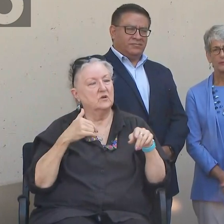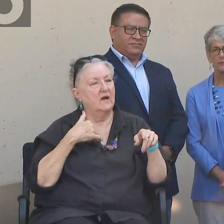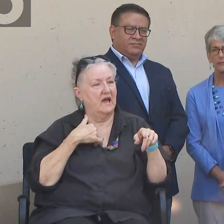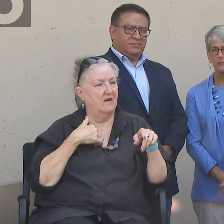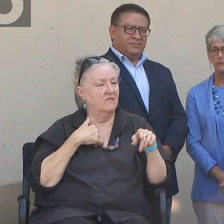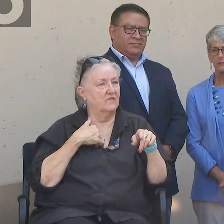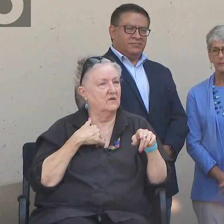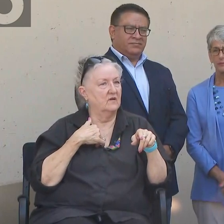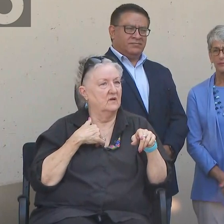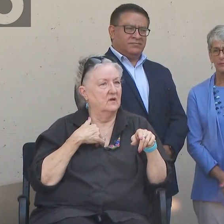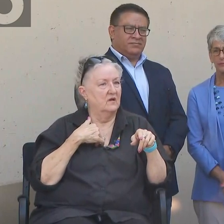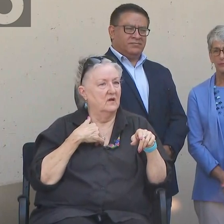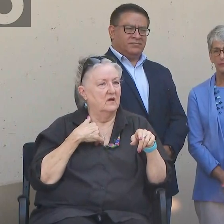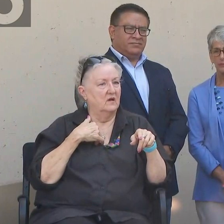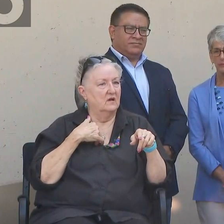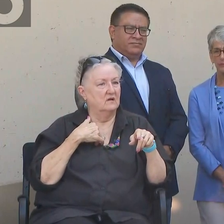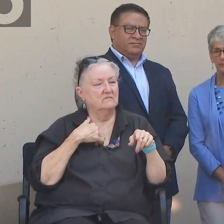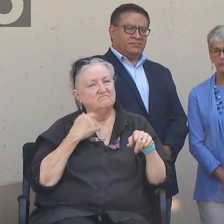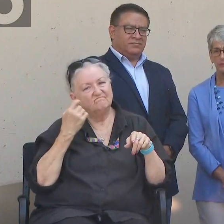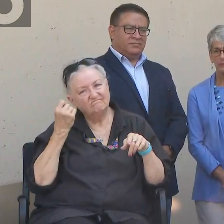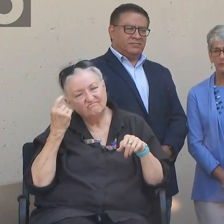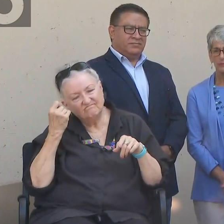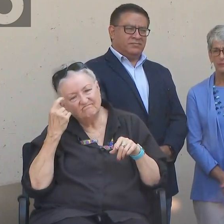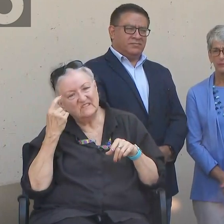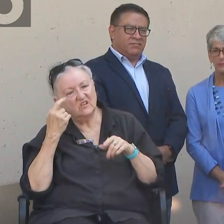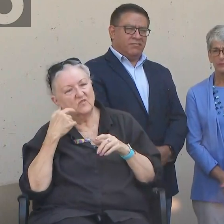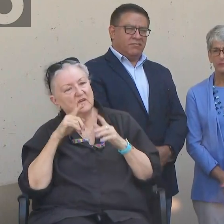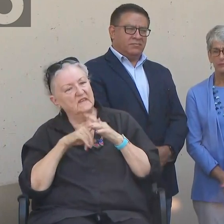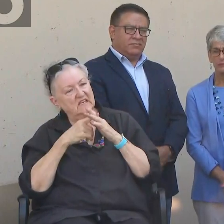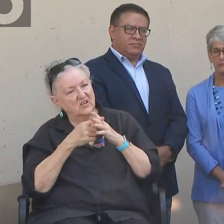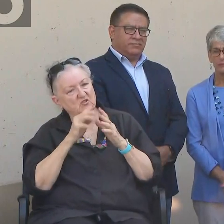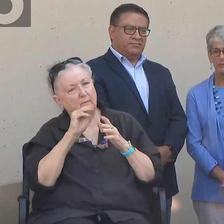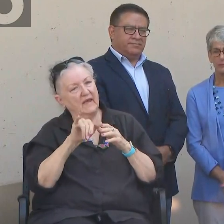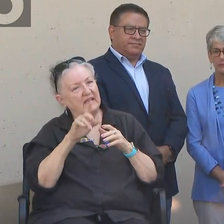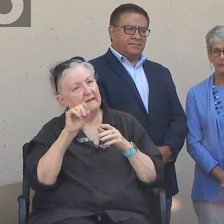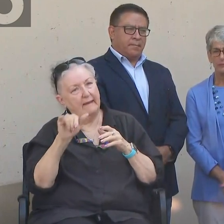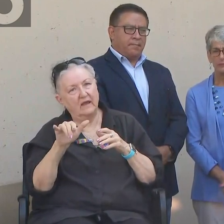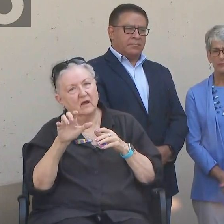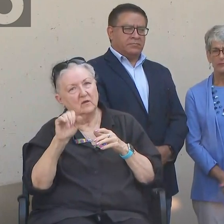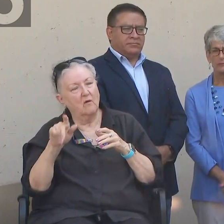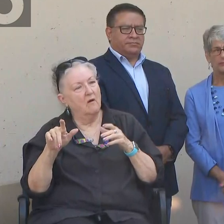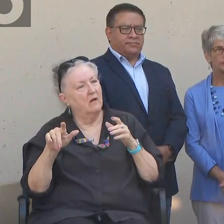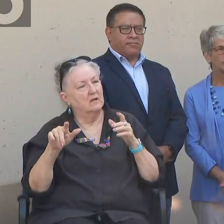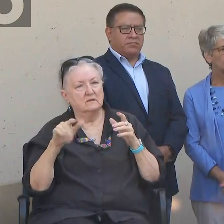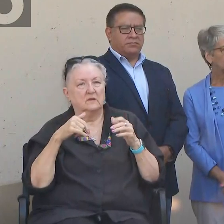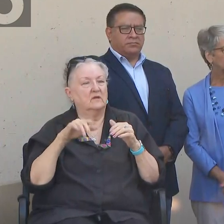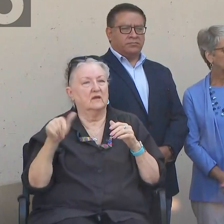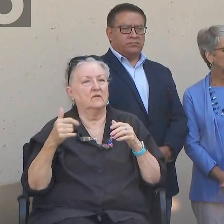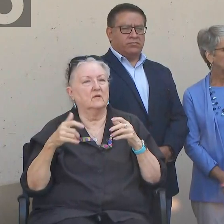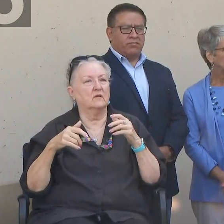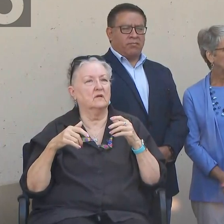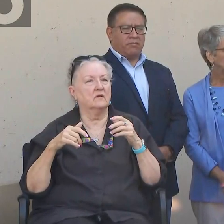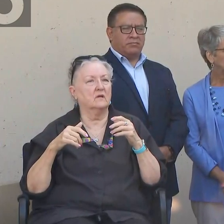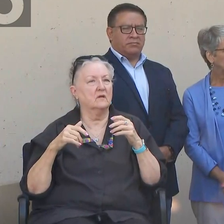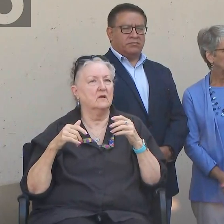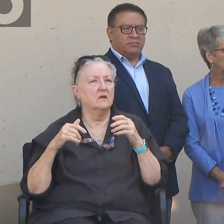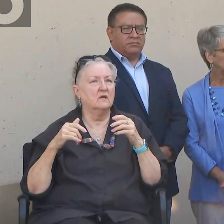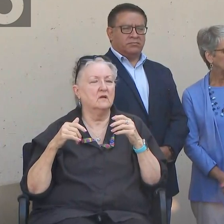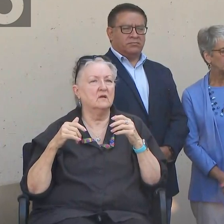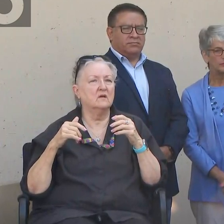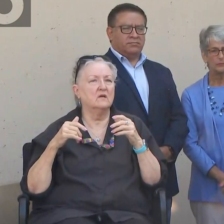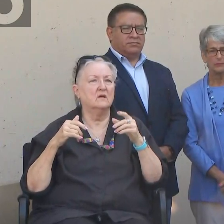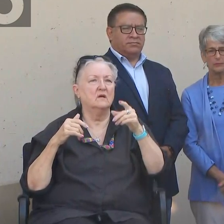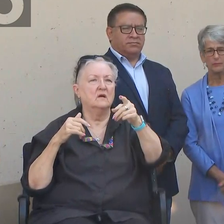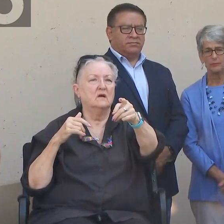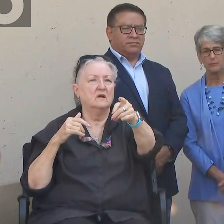have the gist of what the initial Mayday call was. Other than that, we don't have any details at this point. The